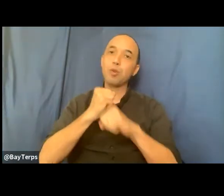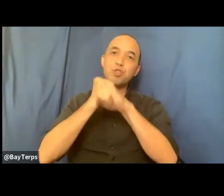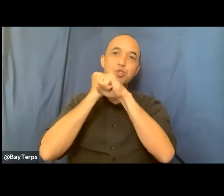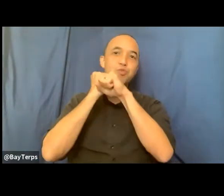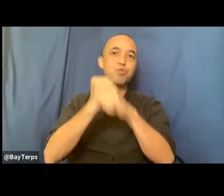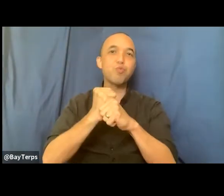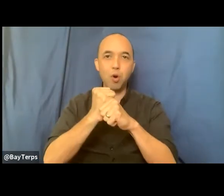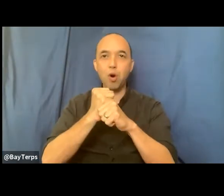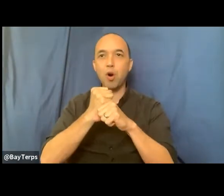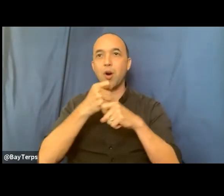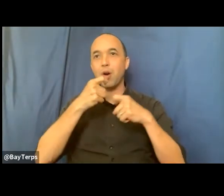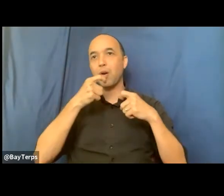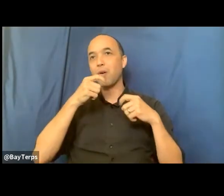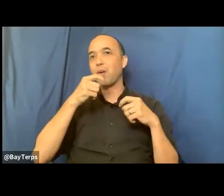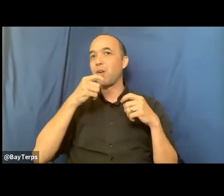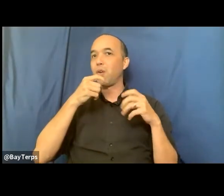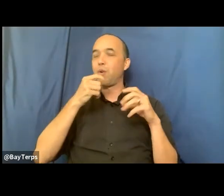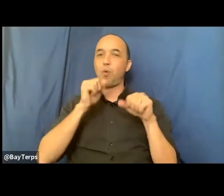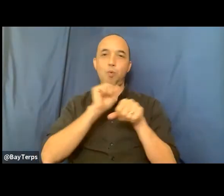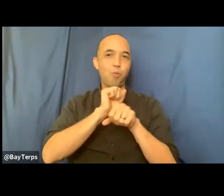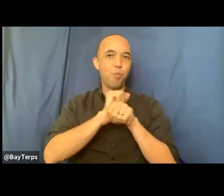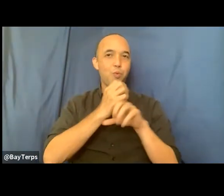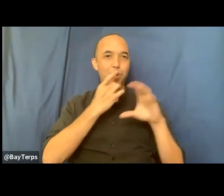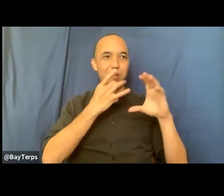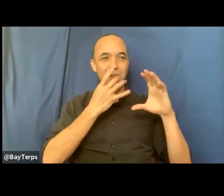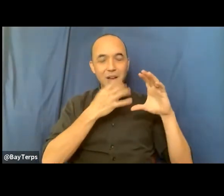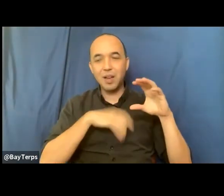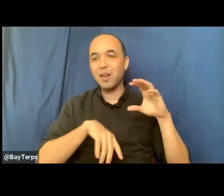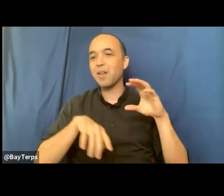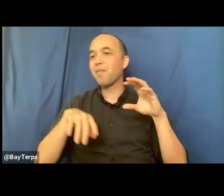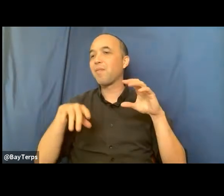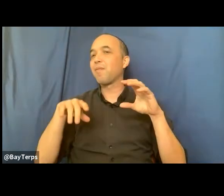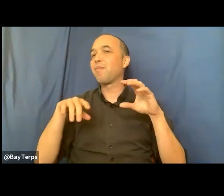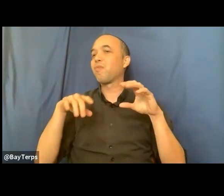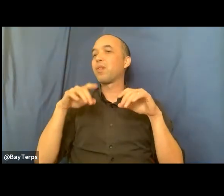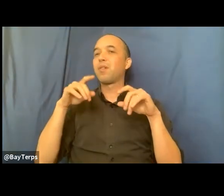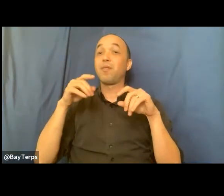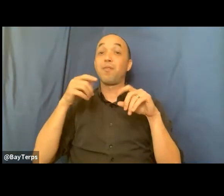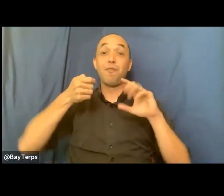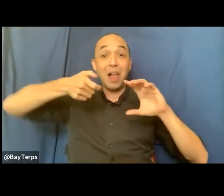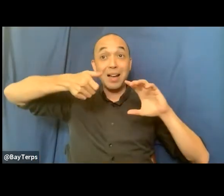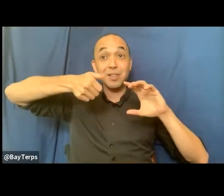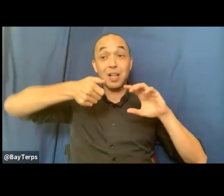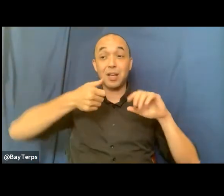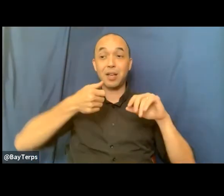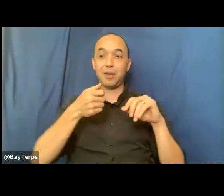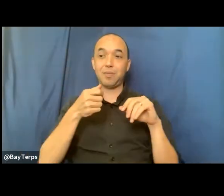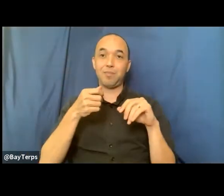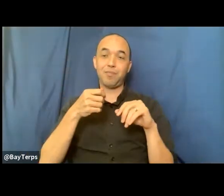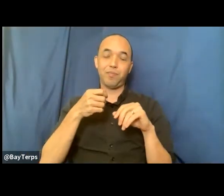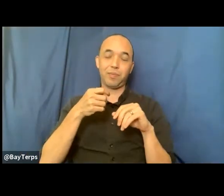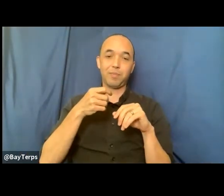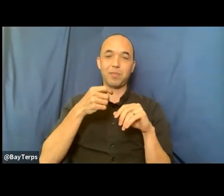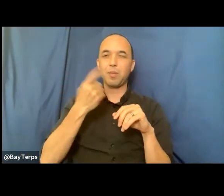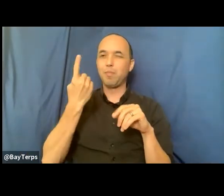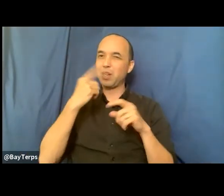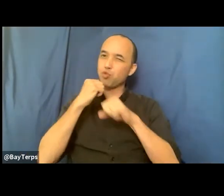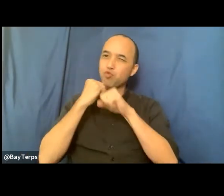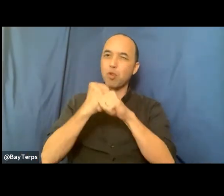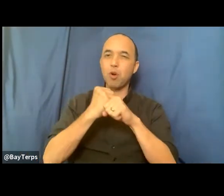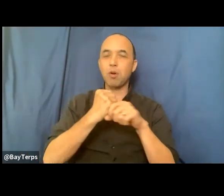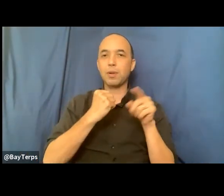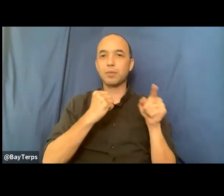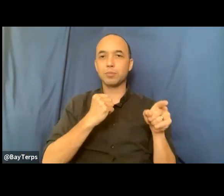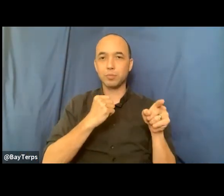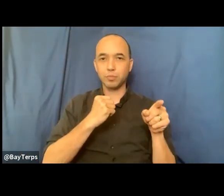bright flashlight. You want a lot of brightness for the etchings. One more question. So those cheap pumpkin carving